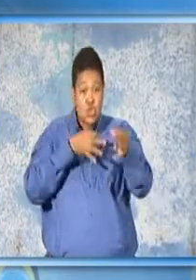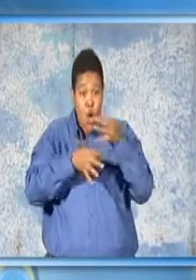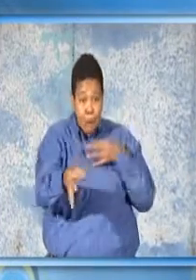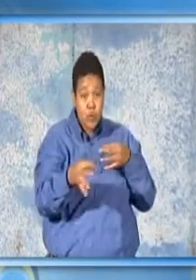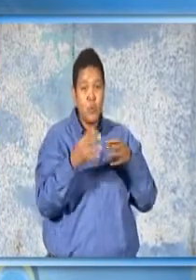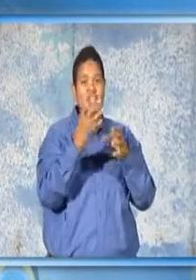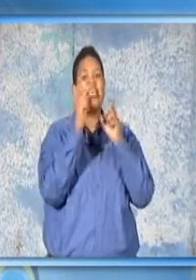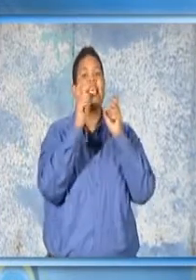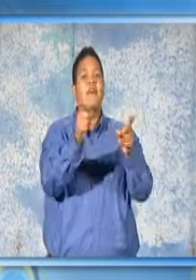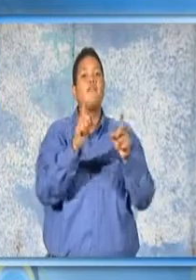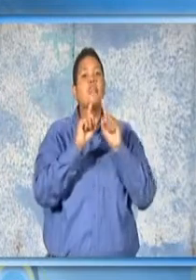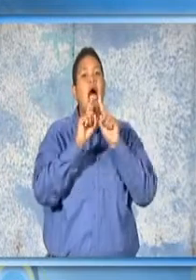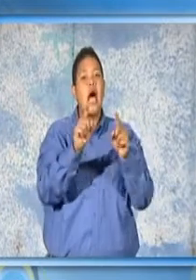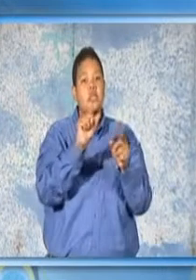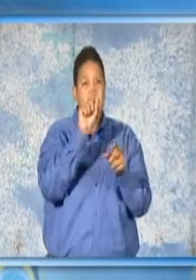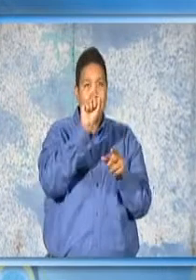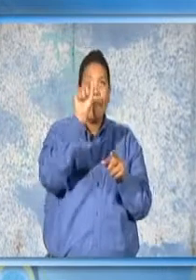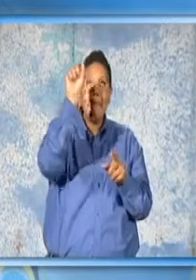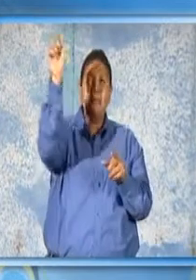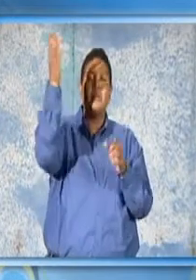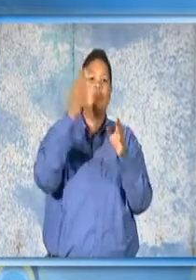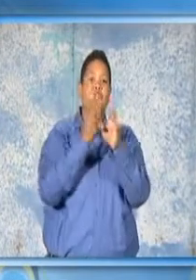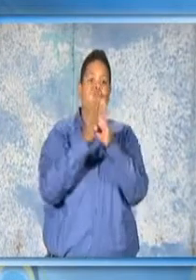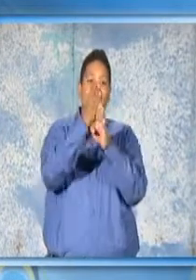the coordinates to draw the straight line.